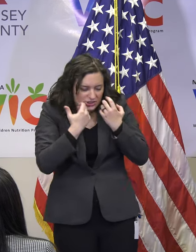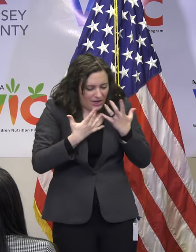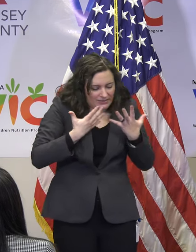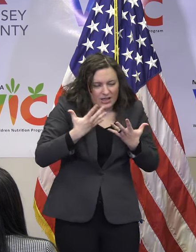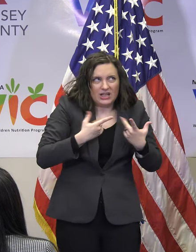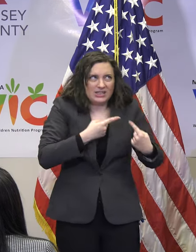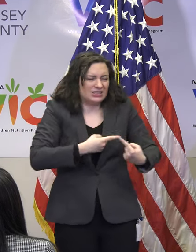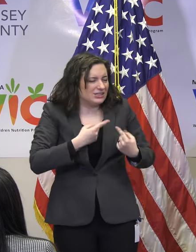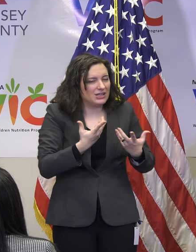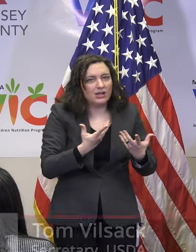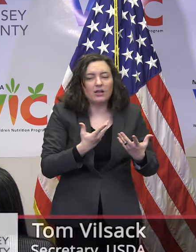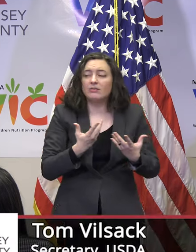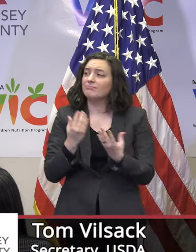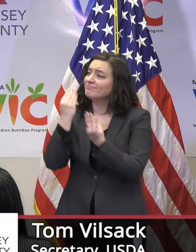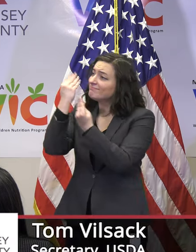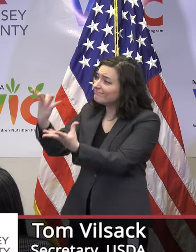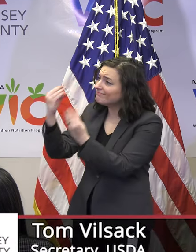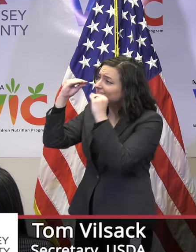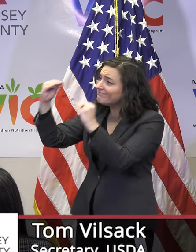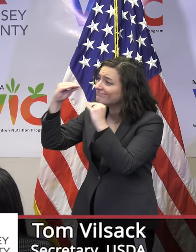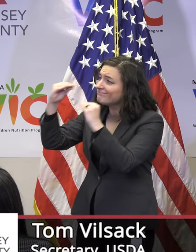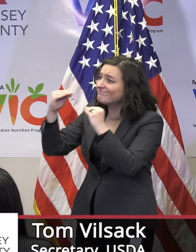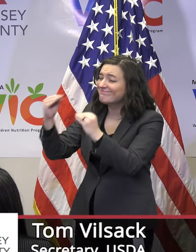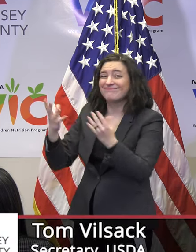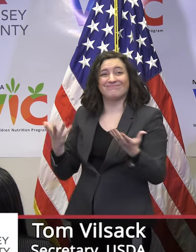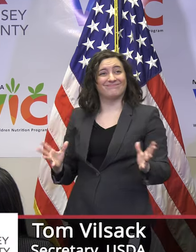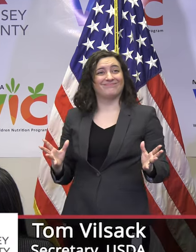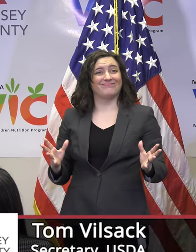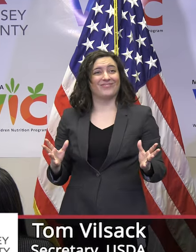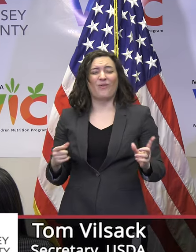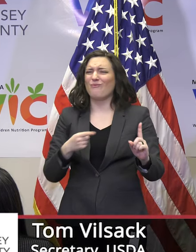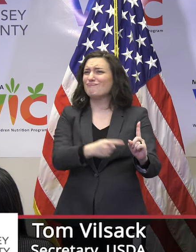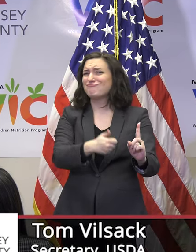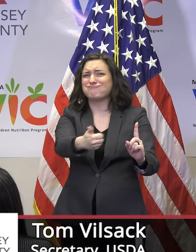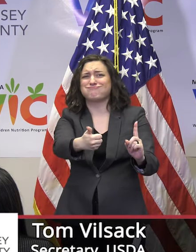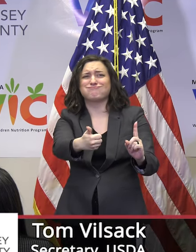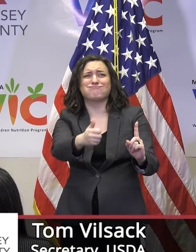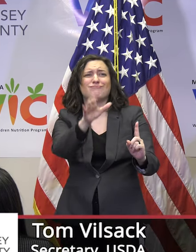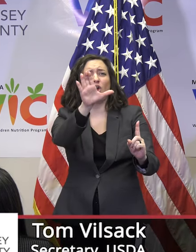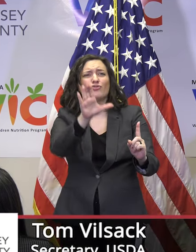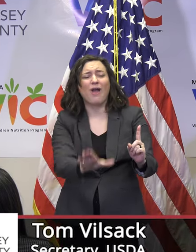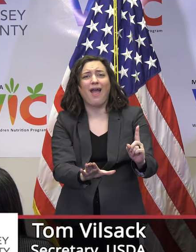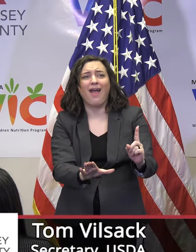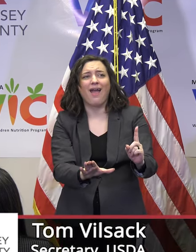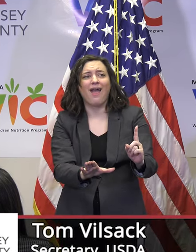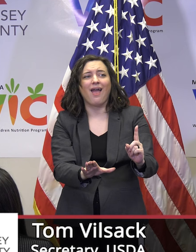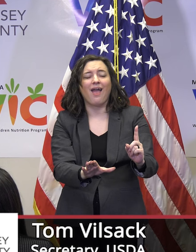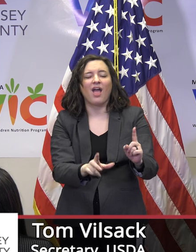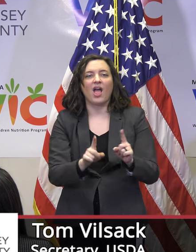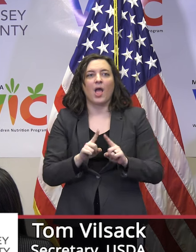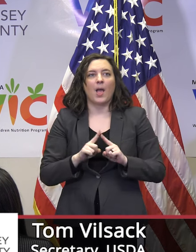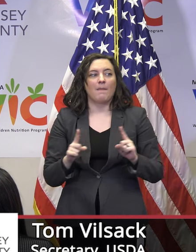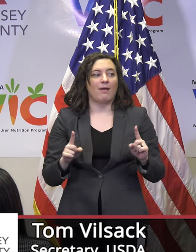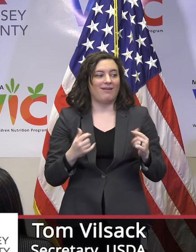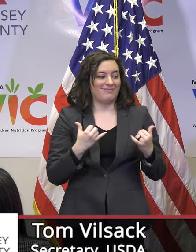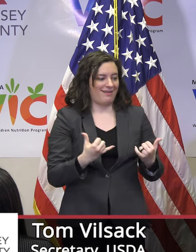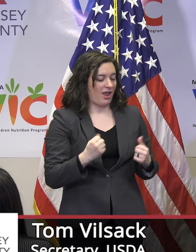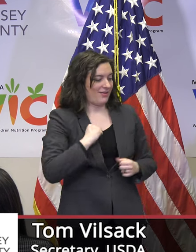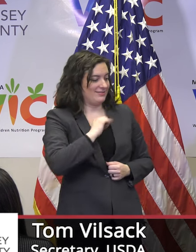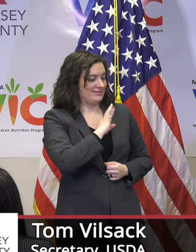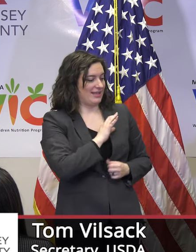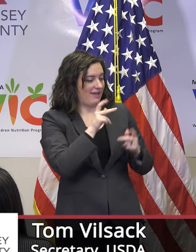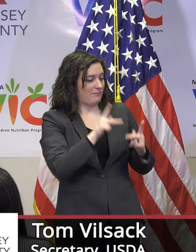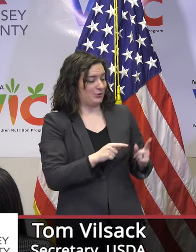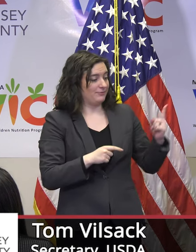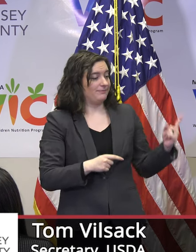information. Well, you know, that pop-up thing is great, but when you spend a staff person and they go out and they see,